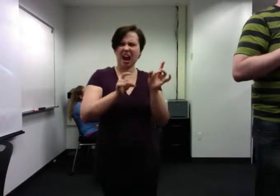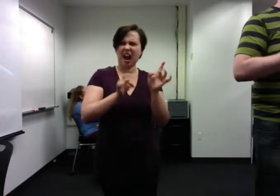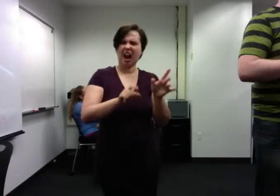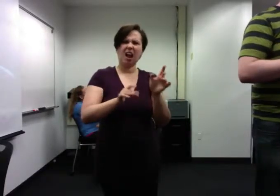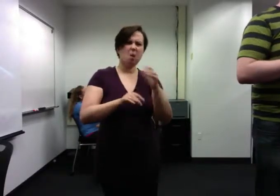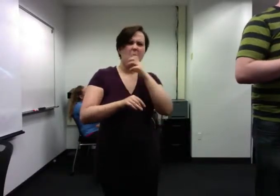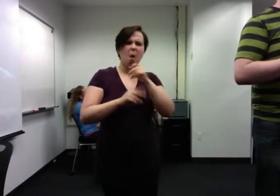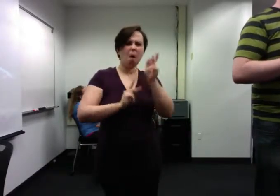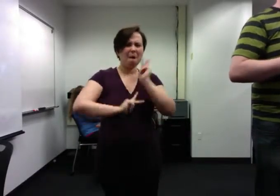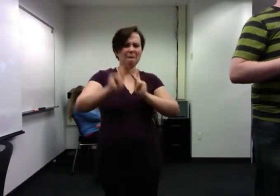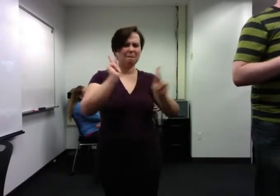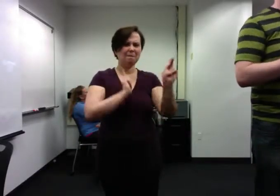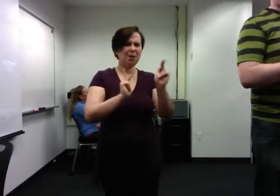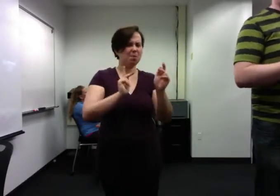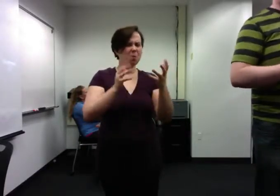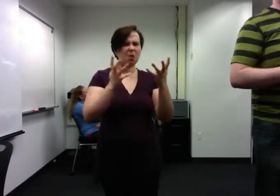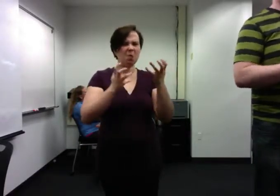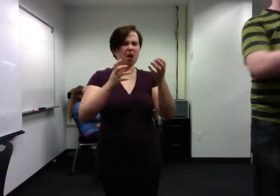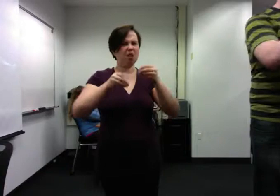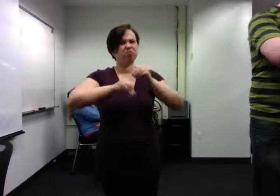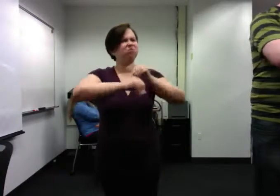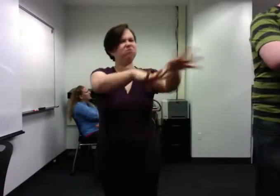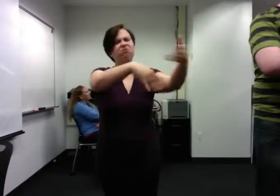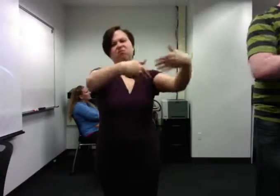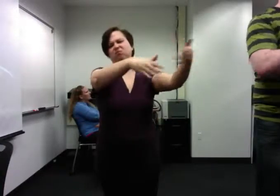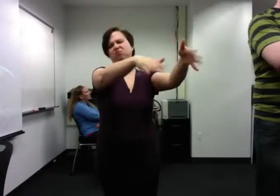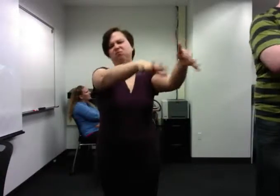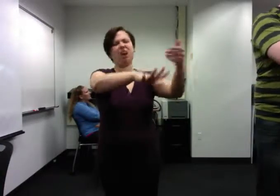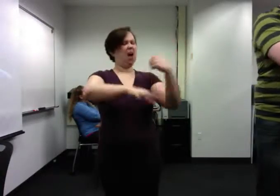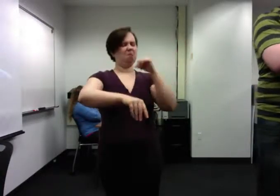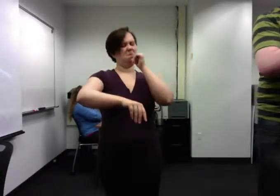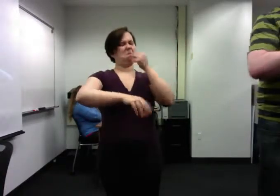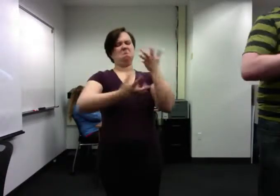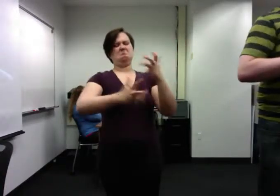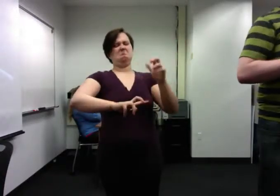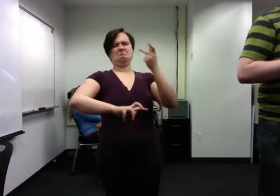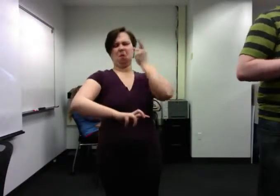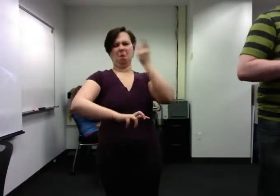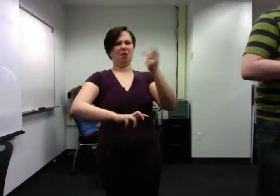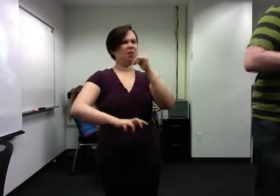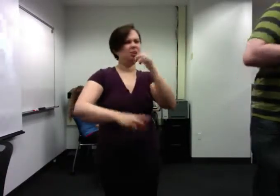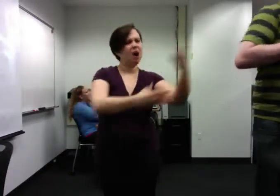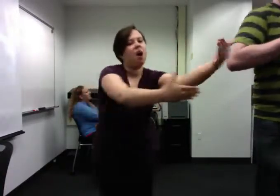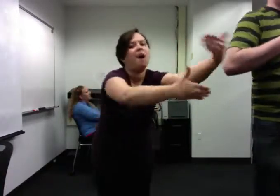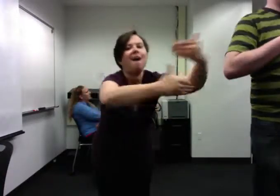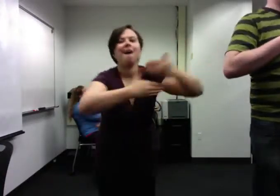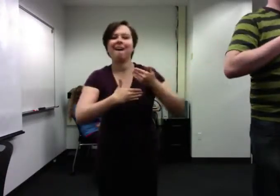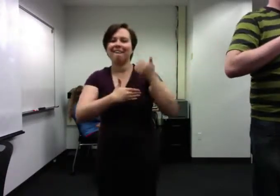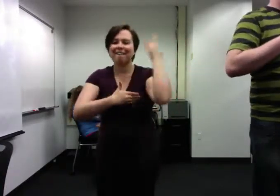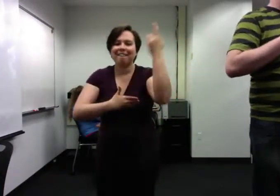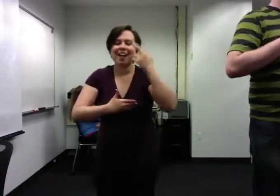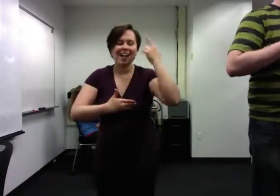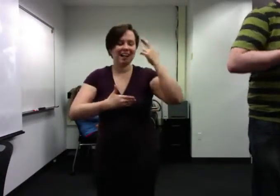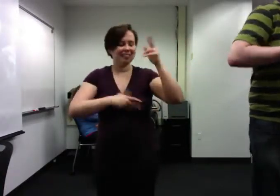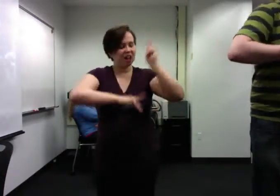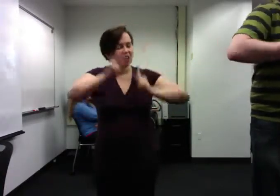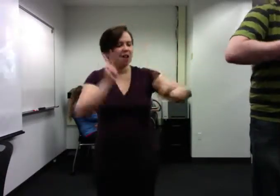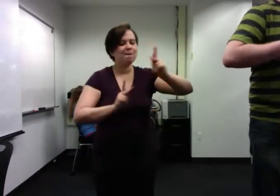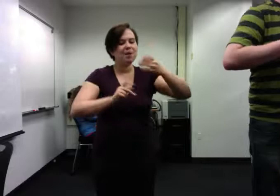down. We send it away so we don't have to look at it, instead of bringing it in and realizing that those people who have lost a sense of